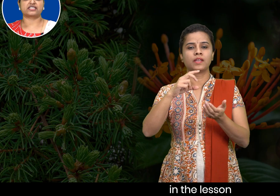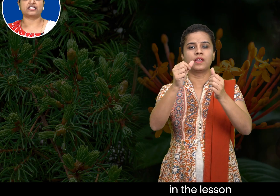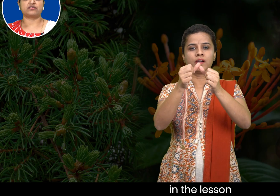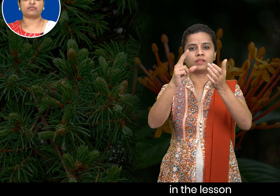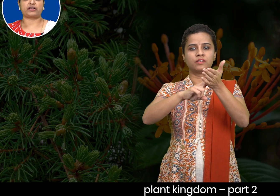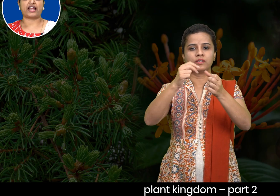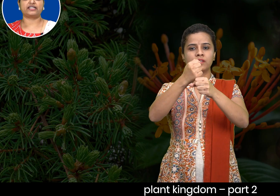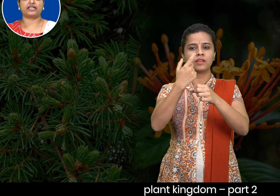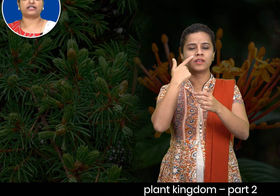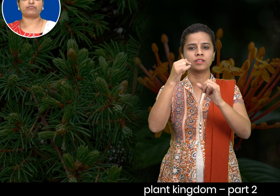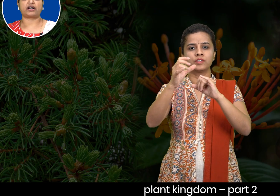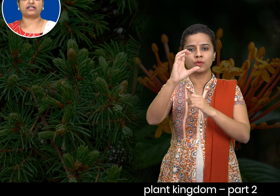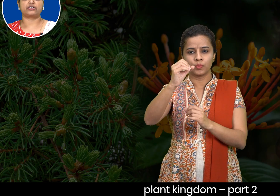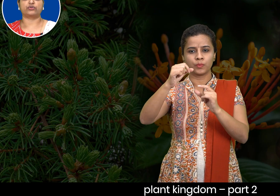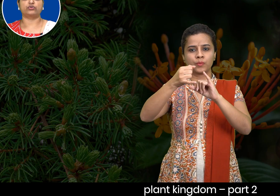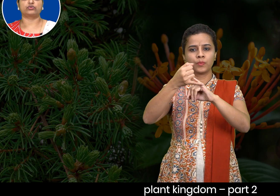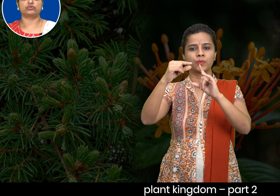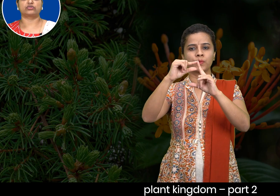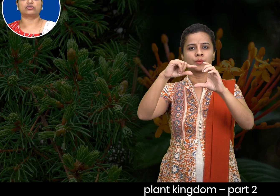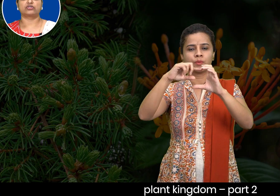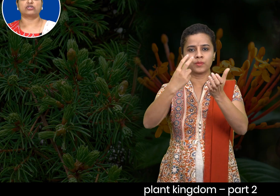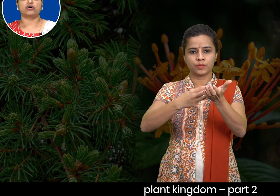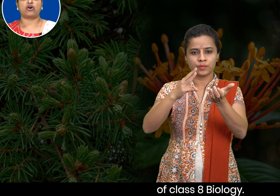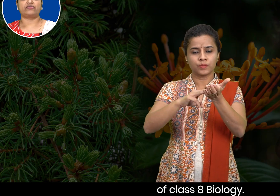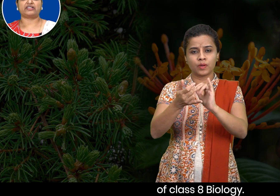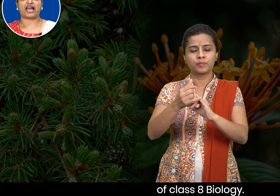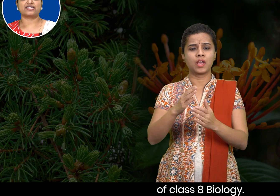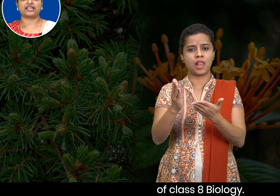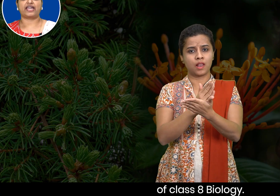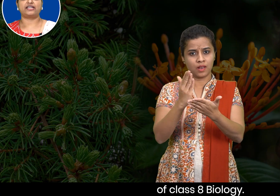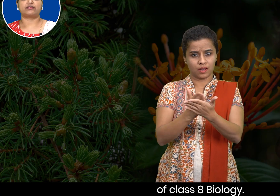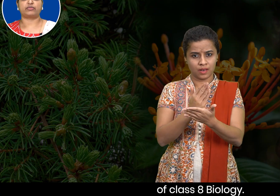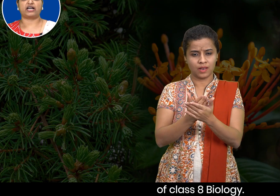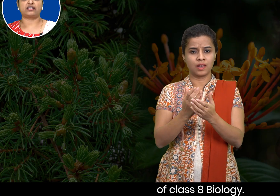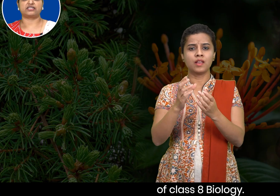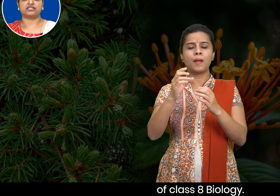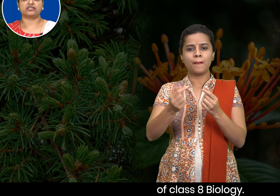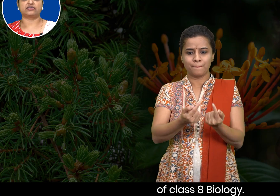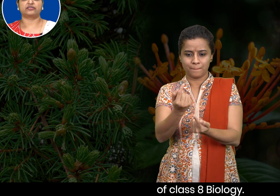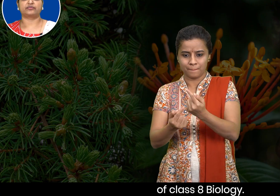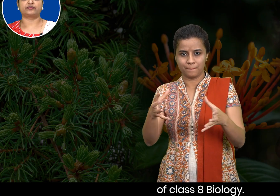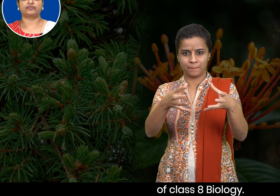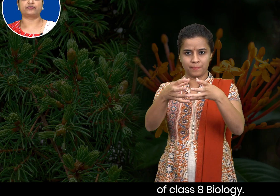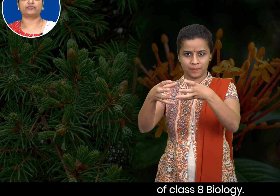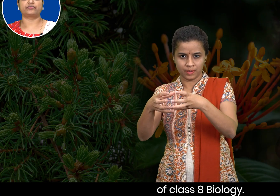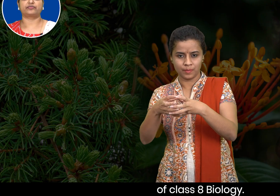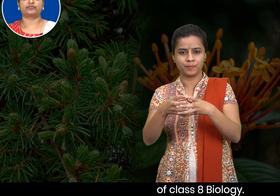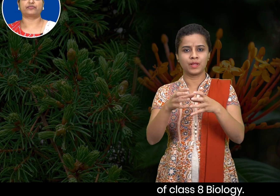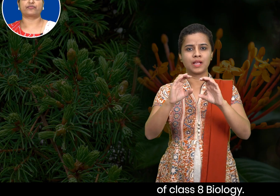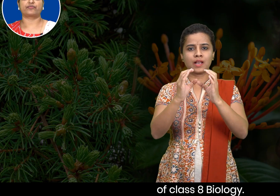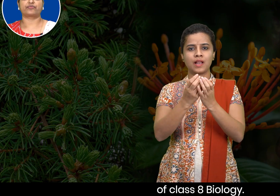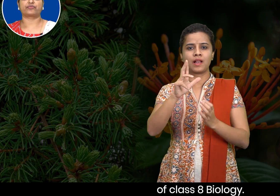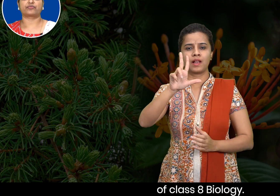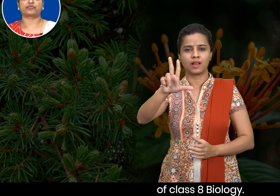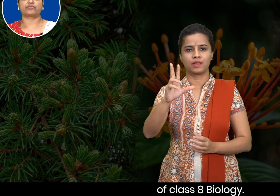in the lesson Plant Kingdom Part 2 of Class 8 Biology.